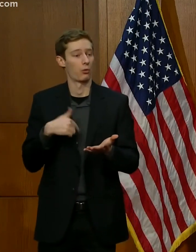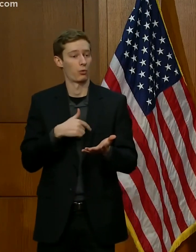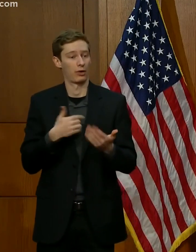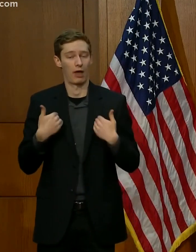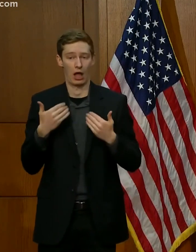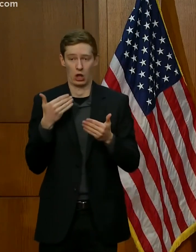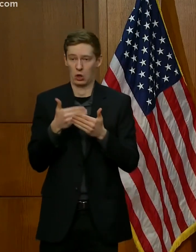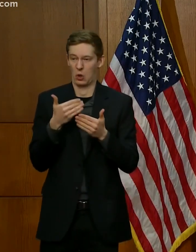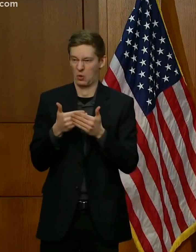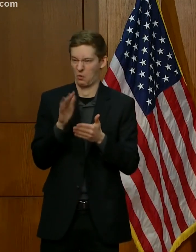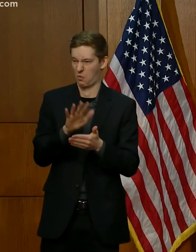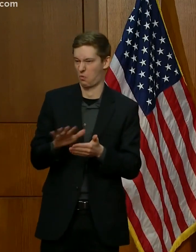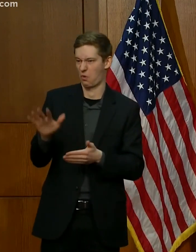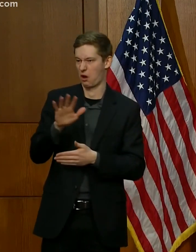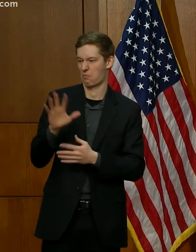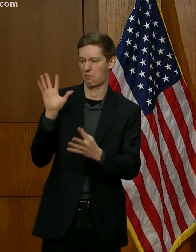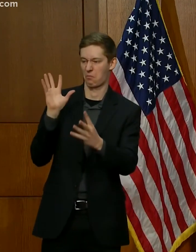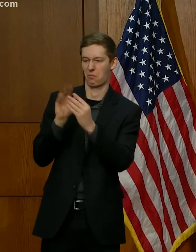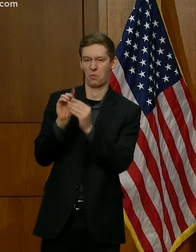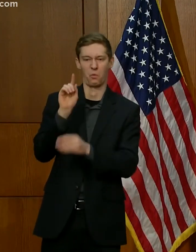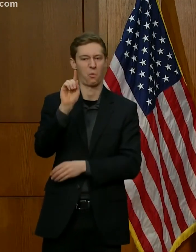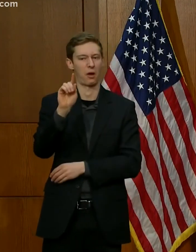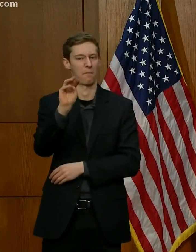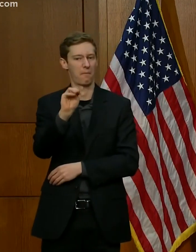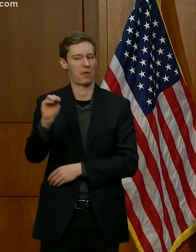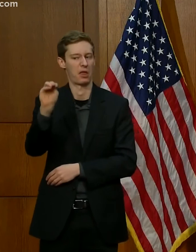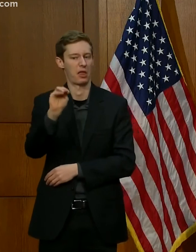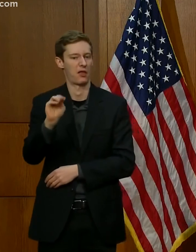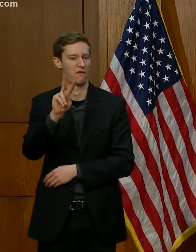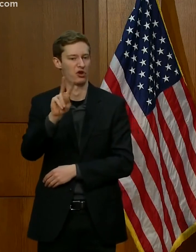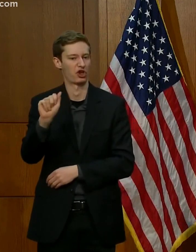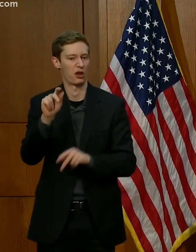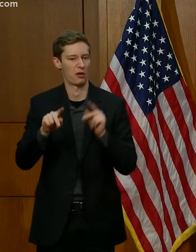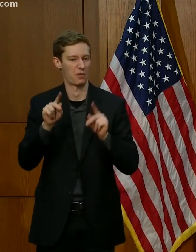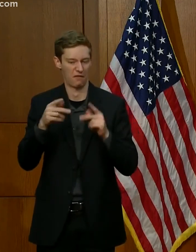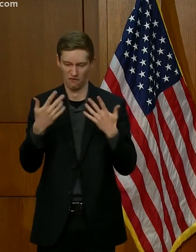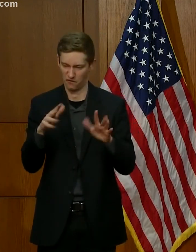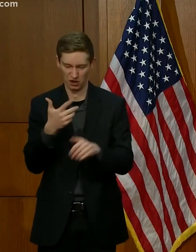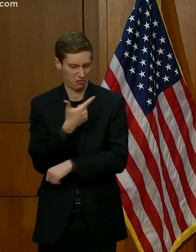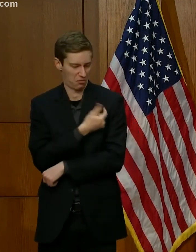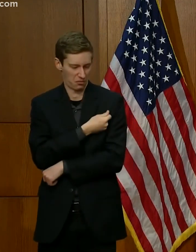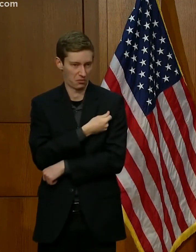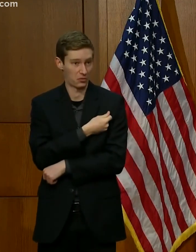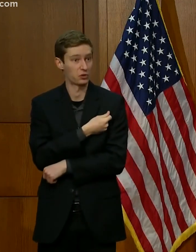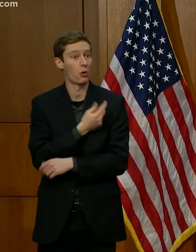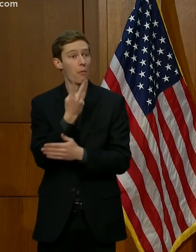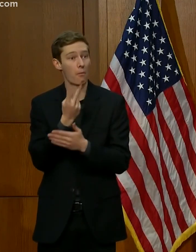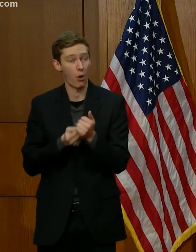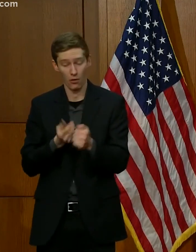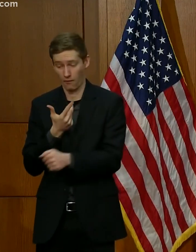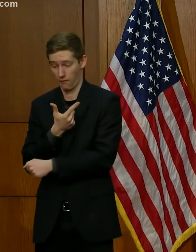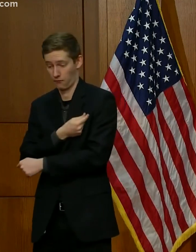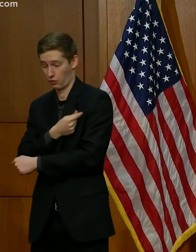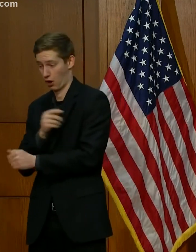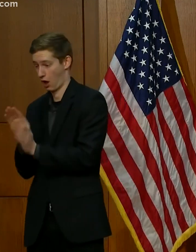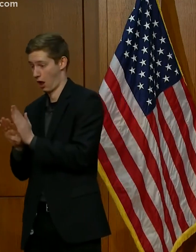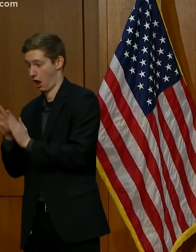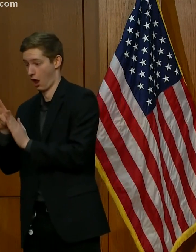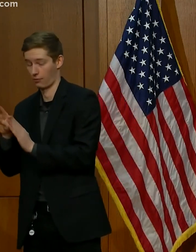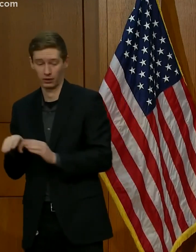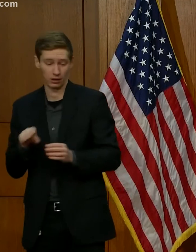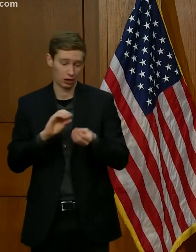million Virginians now receive their first dose. So the combination of numbers going down and vaccinations going up,